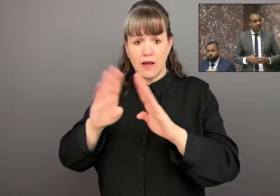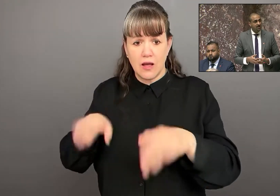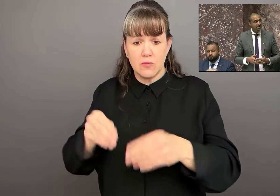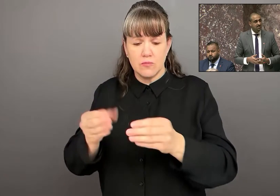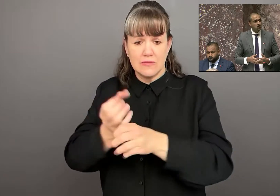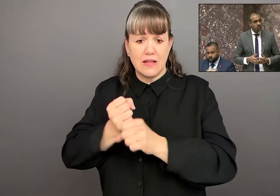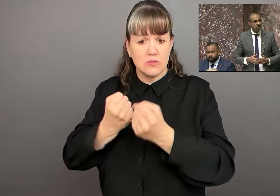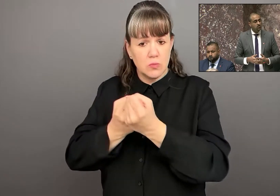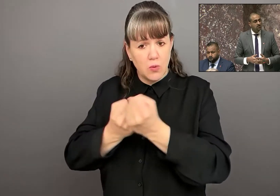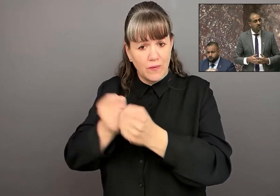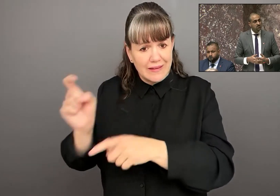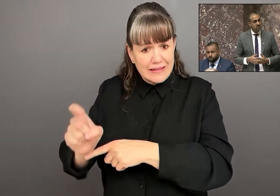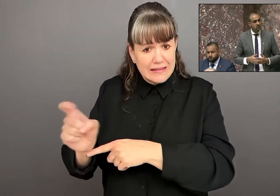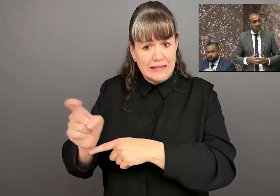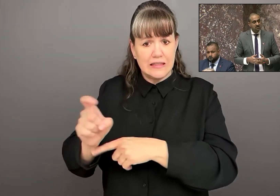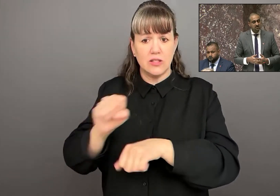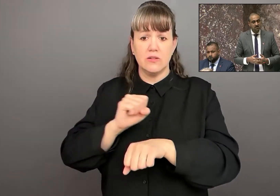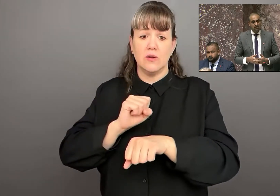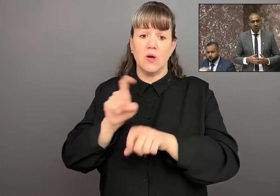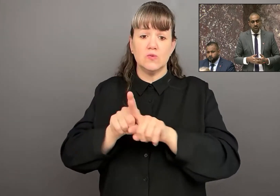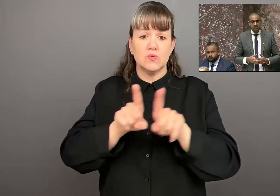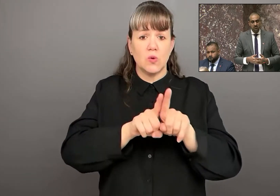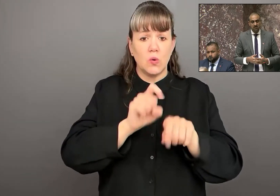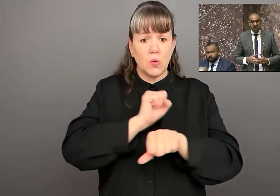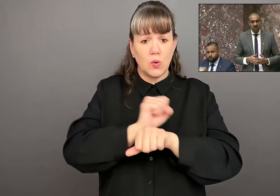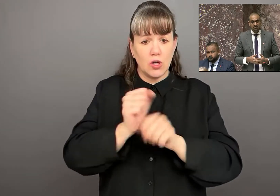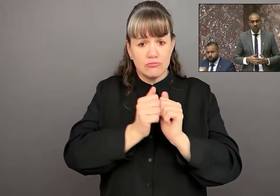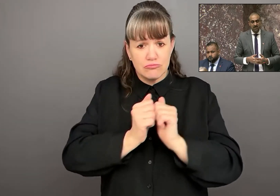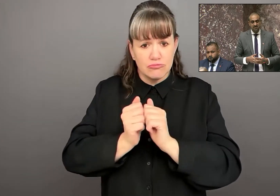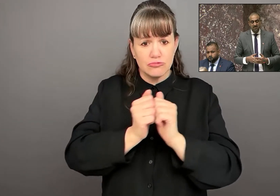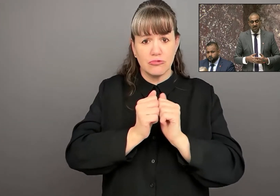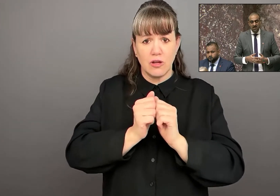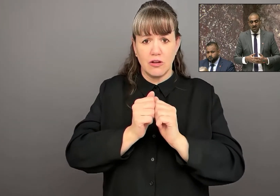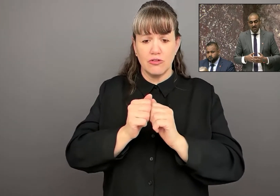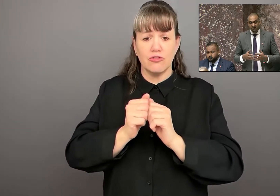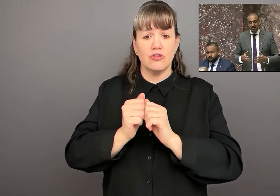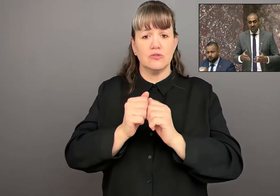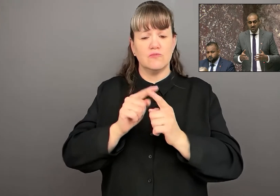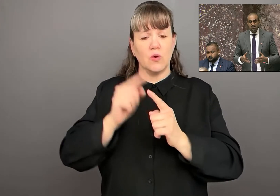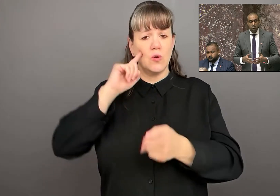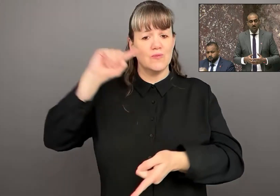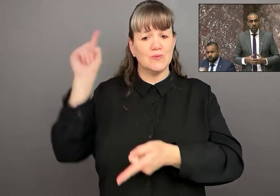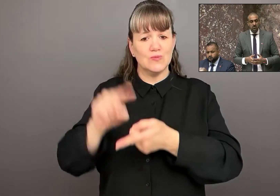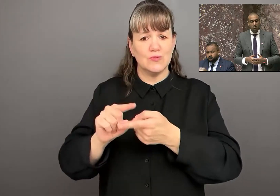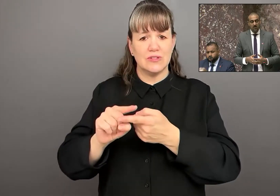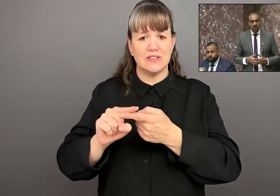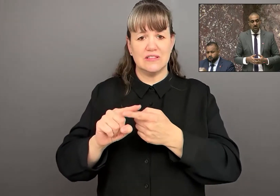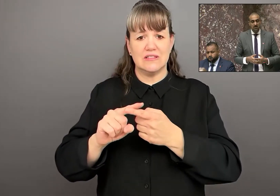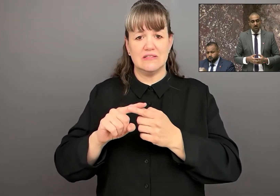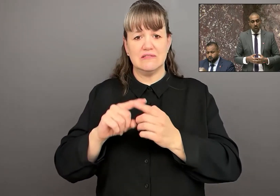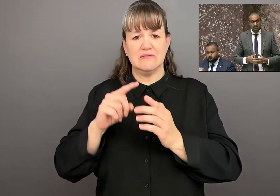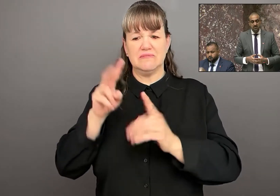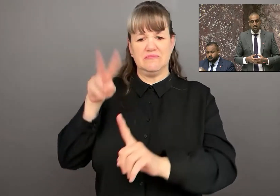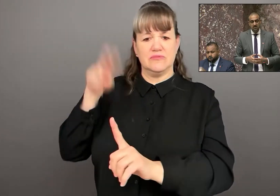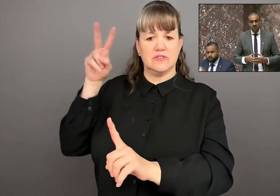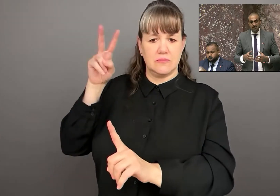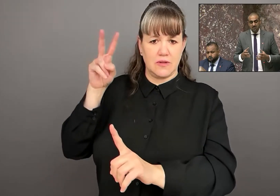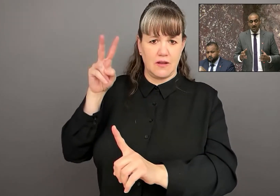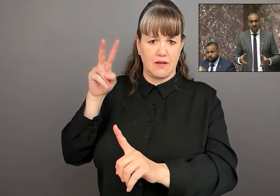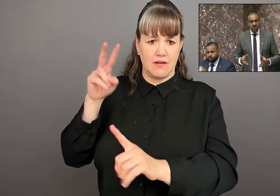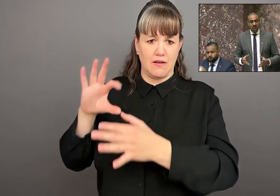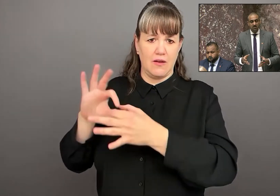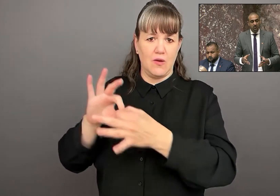the stigma associated with using drugs, Honourable Speaker, because even in this situation where there was